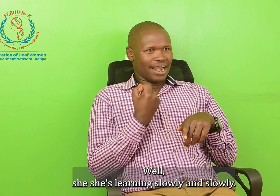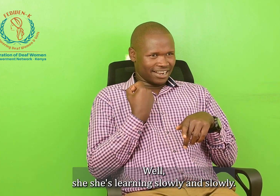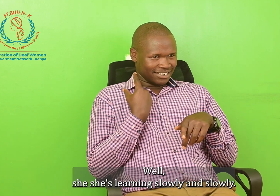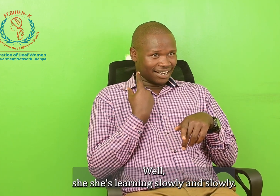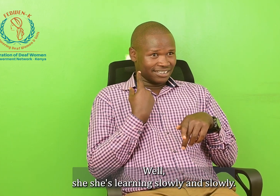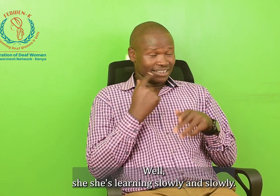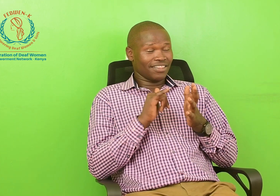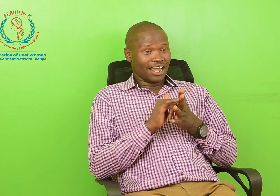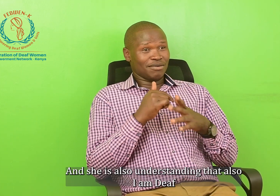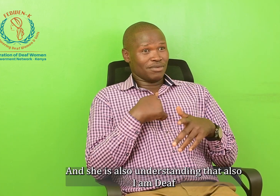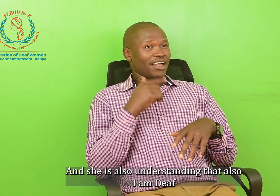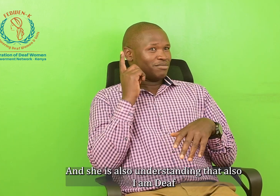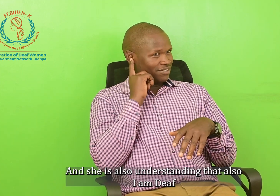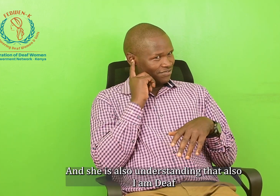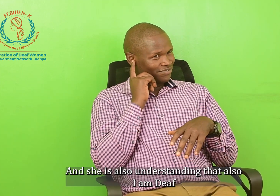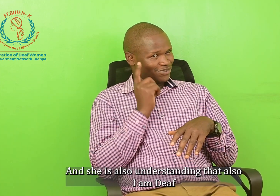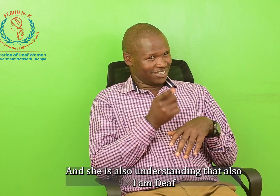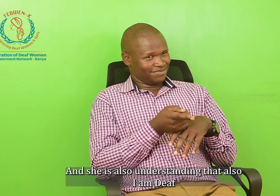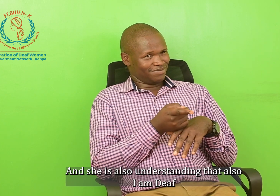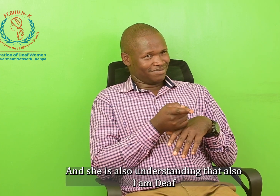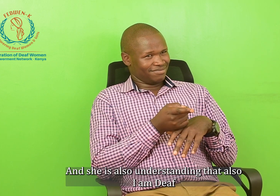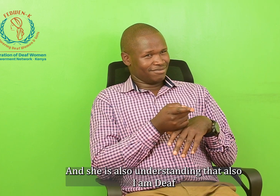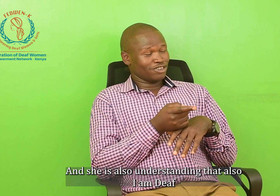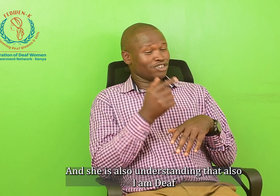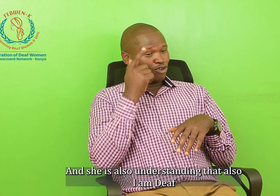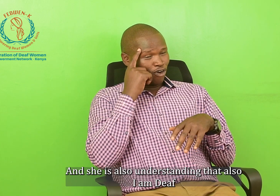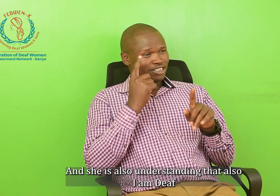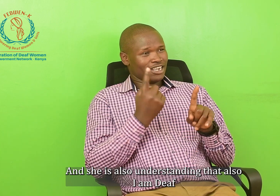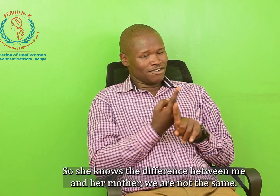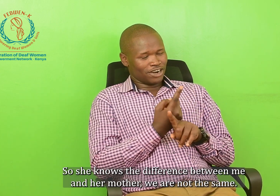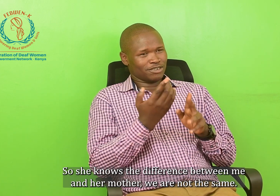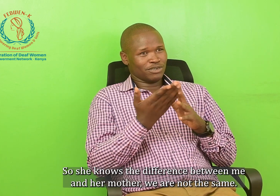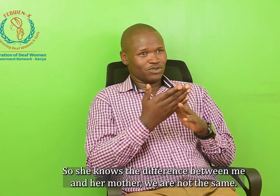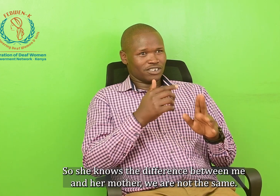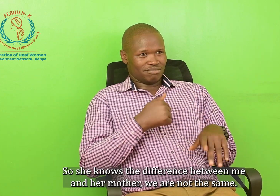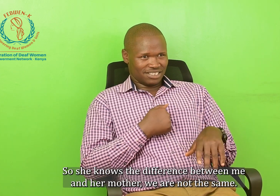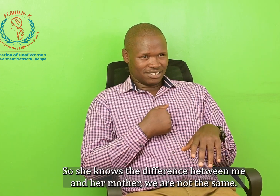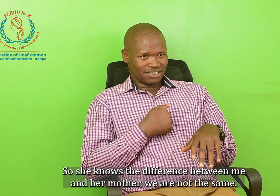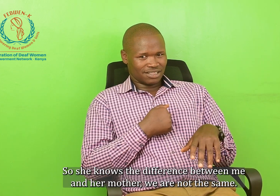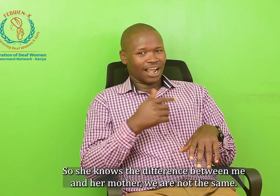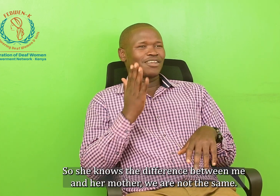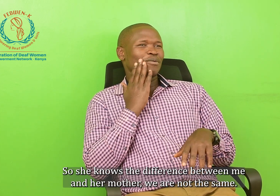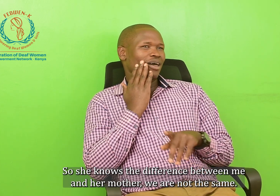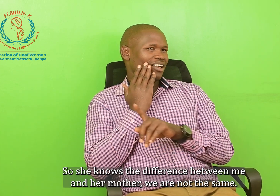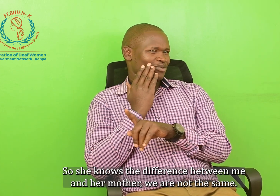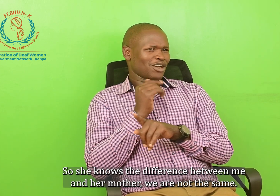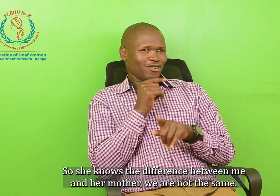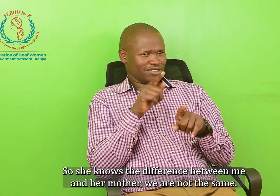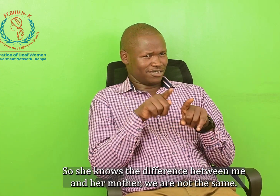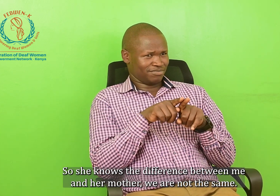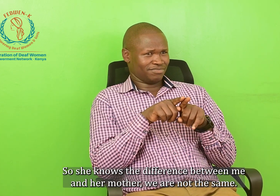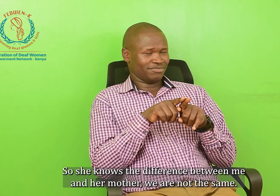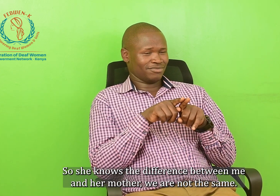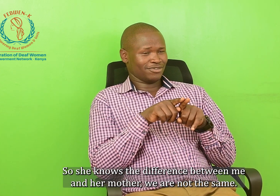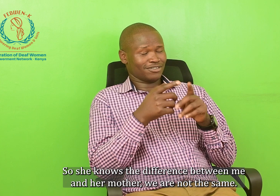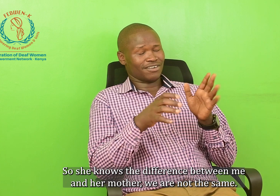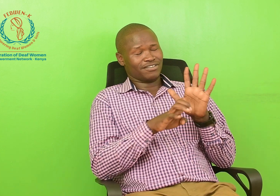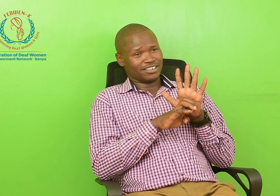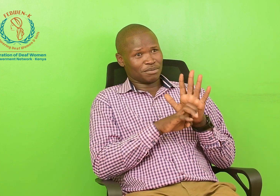and slowly, and she's also understanding that also I'm deaf. So she knows the difference between me and her mother. We're not the same.